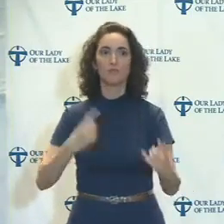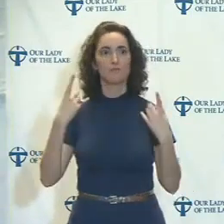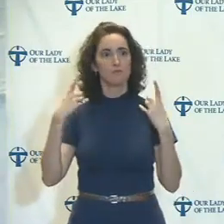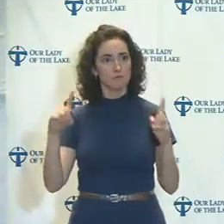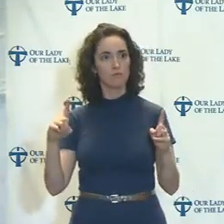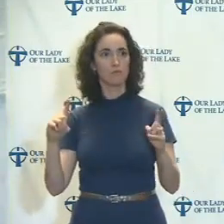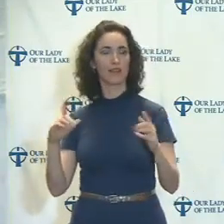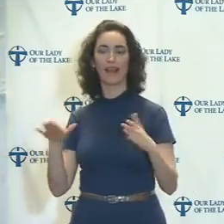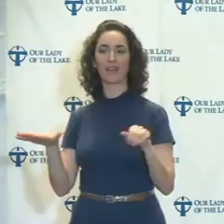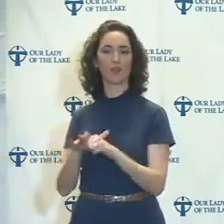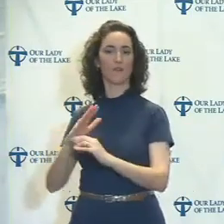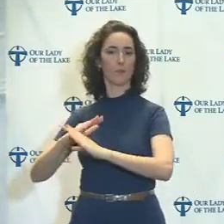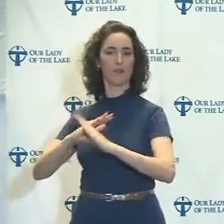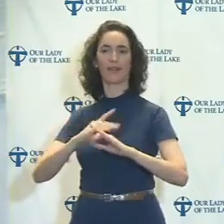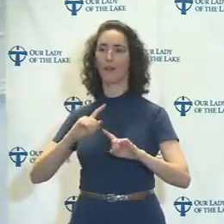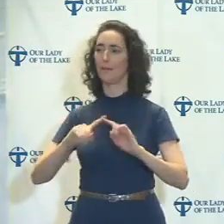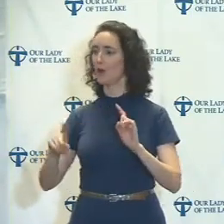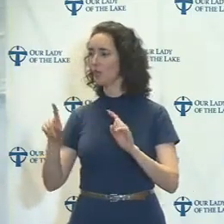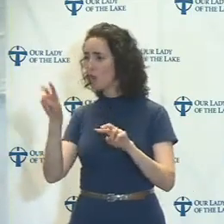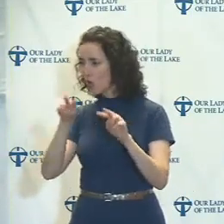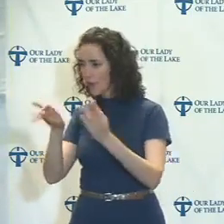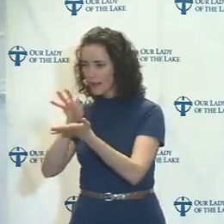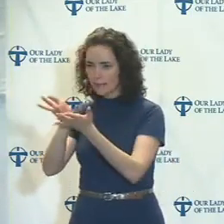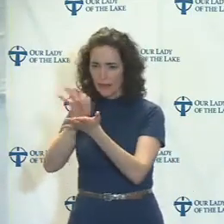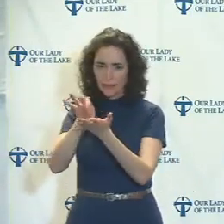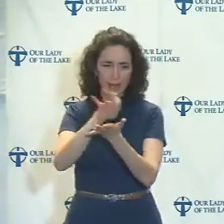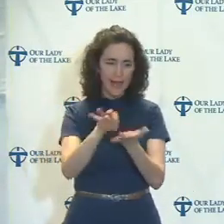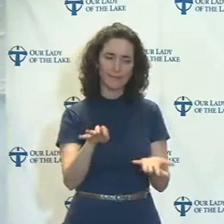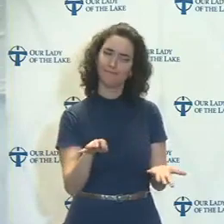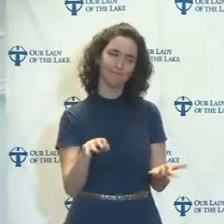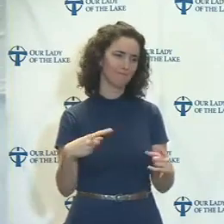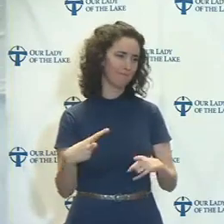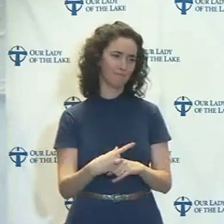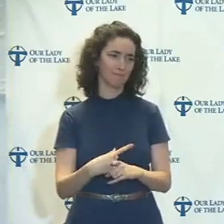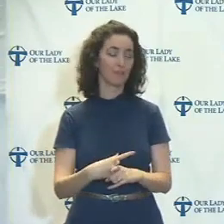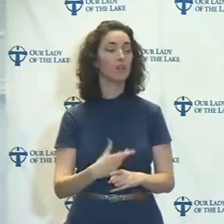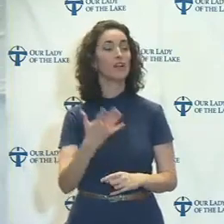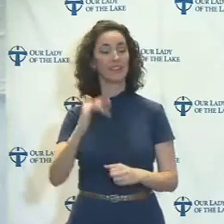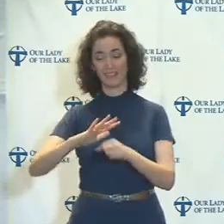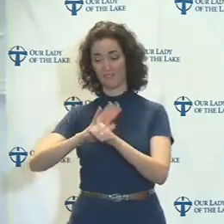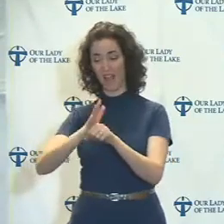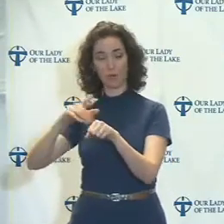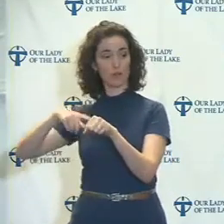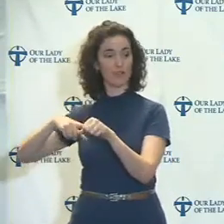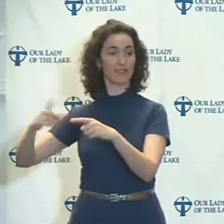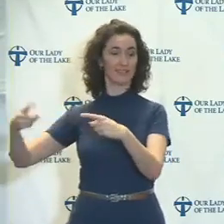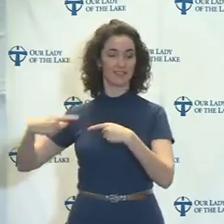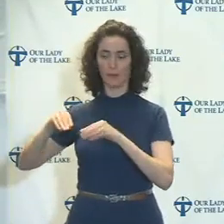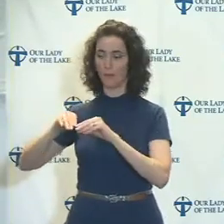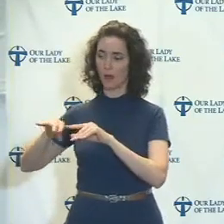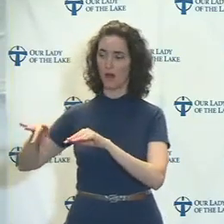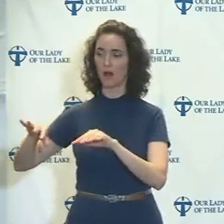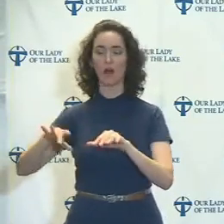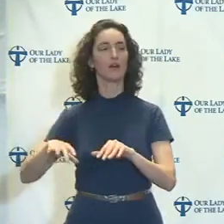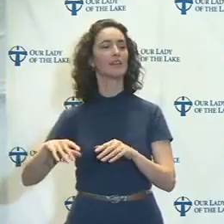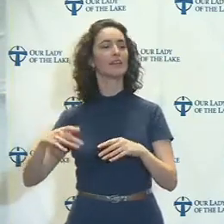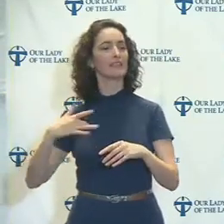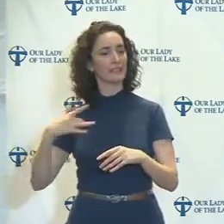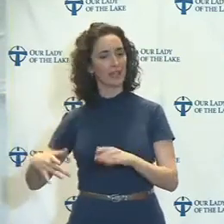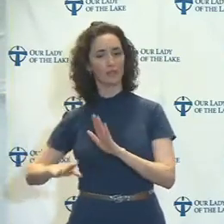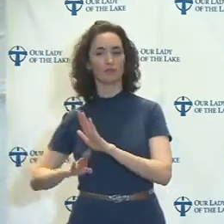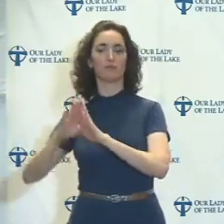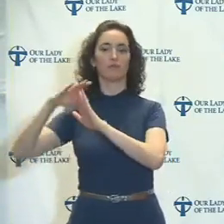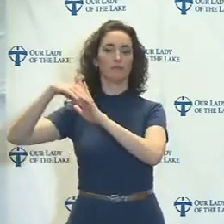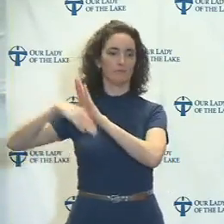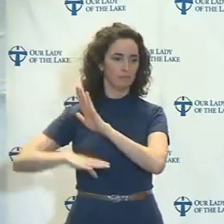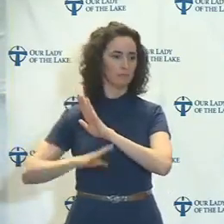just the facts on the ground don't argue that way. The course of this virus has been that it's been coming in waves, and clearly we had